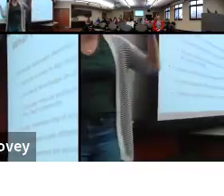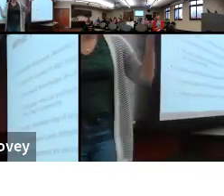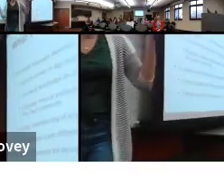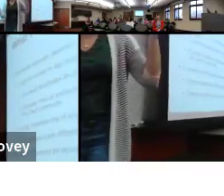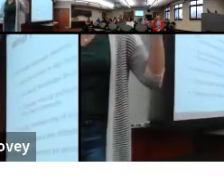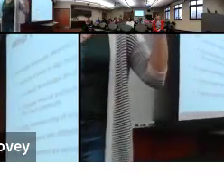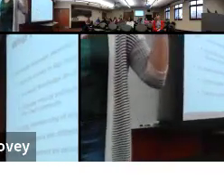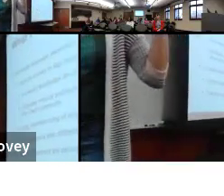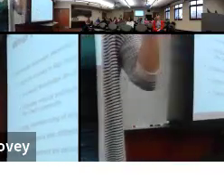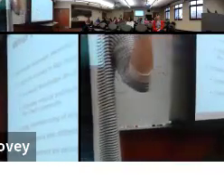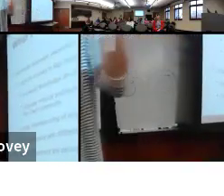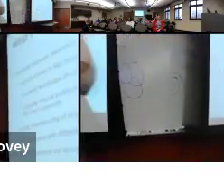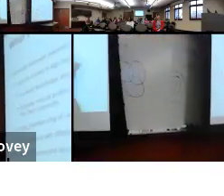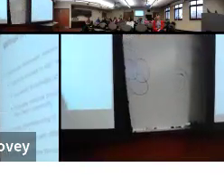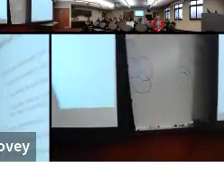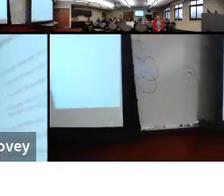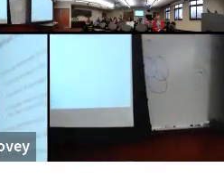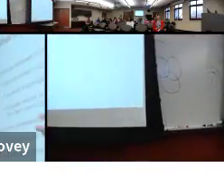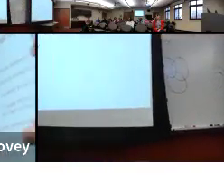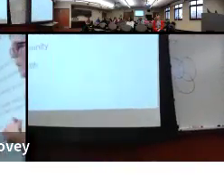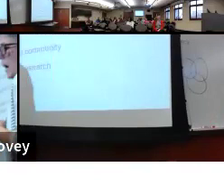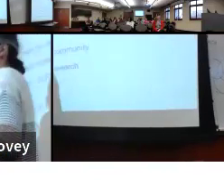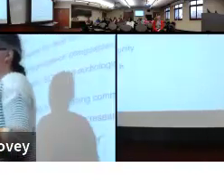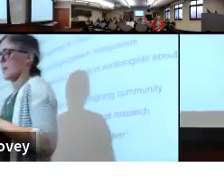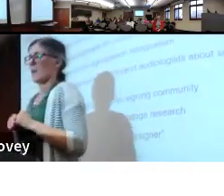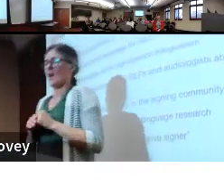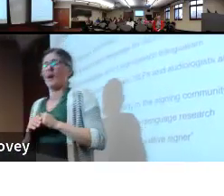that uses sign language and it's a perfectly valid way of communicating.